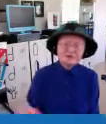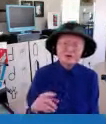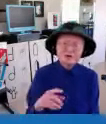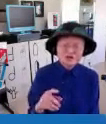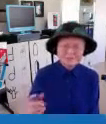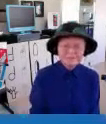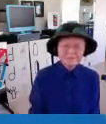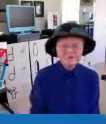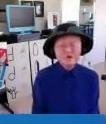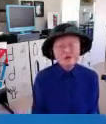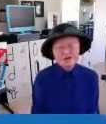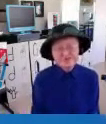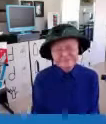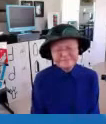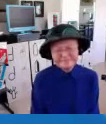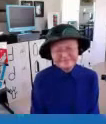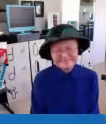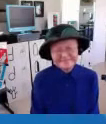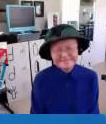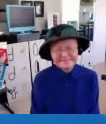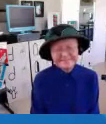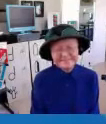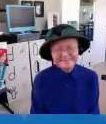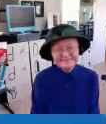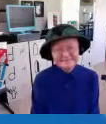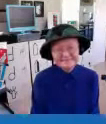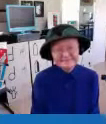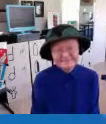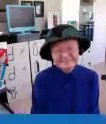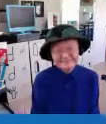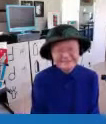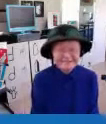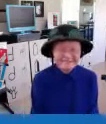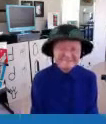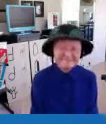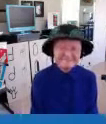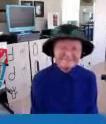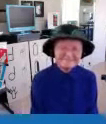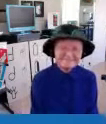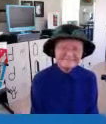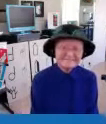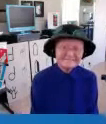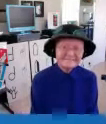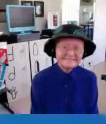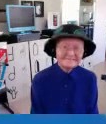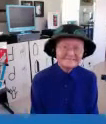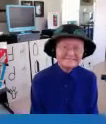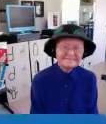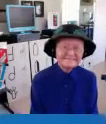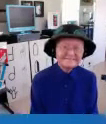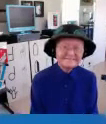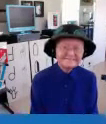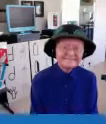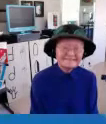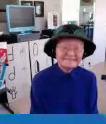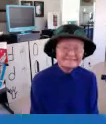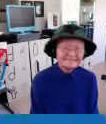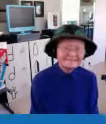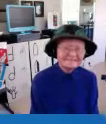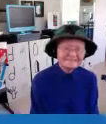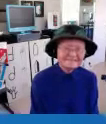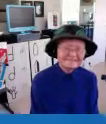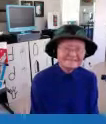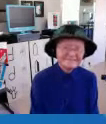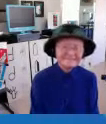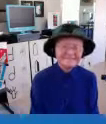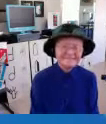Okay, that's interesting. Honduran signer. Yep, more walking and